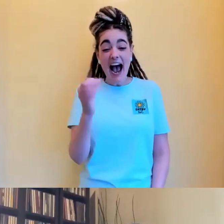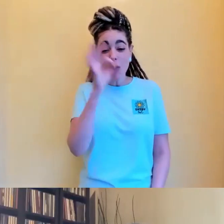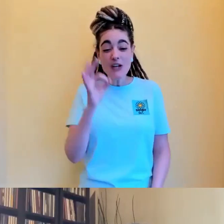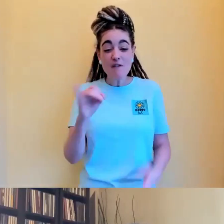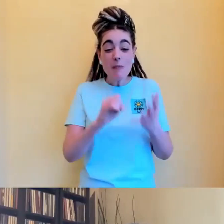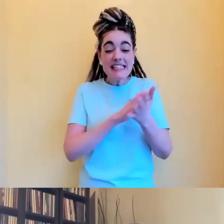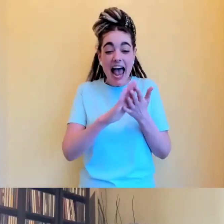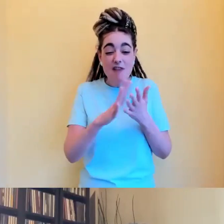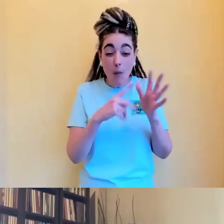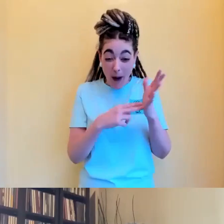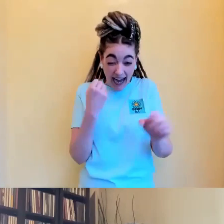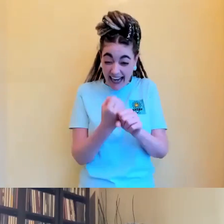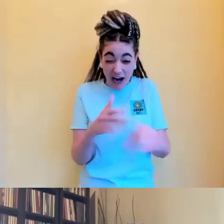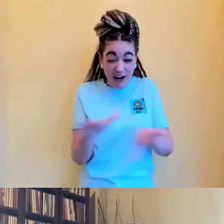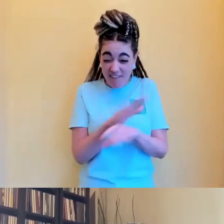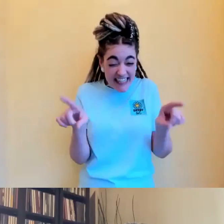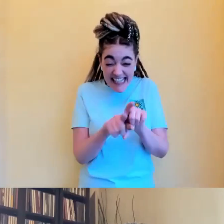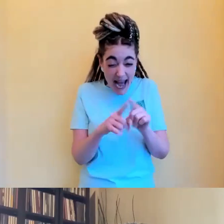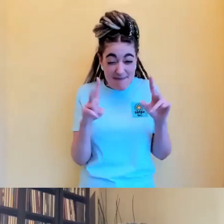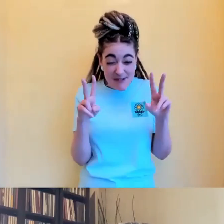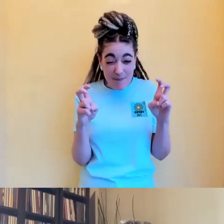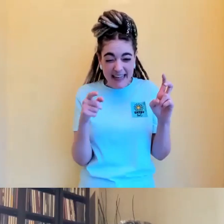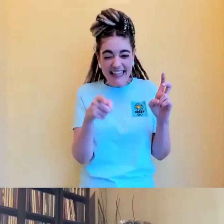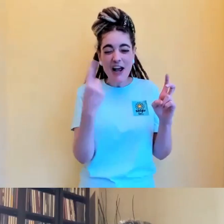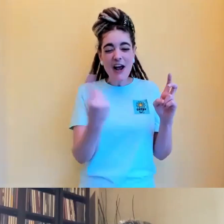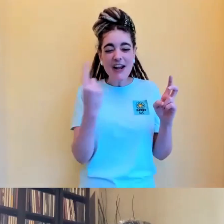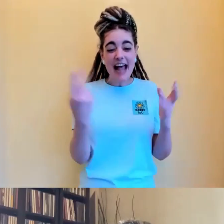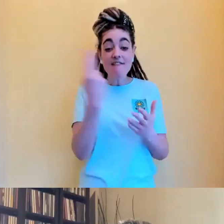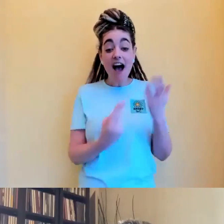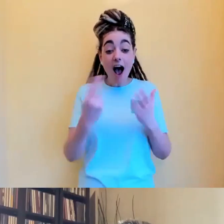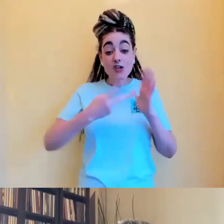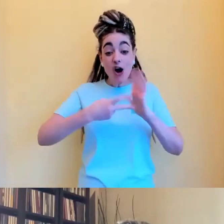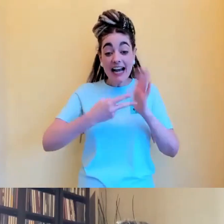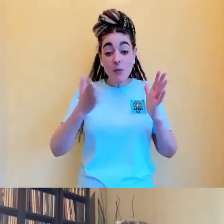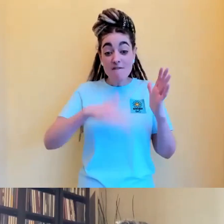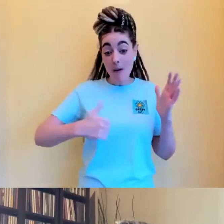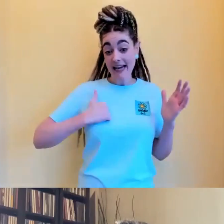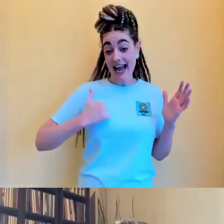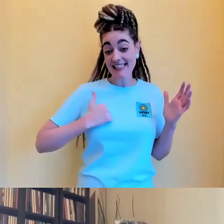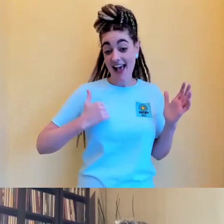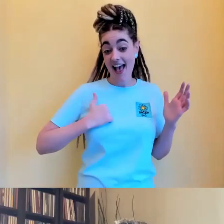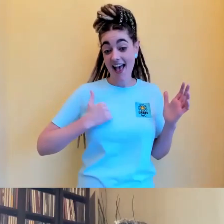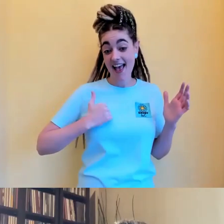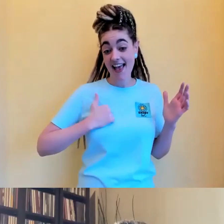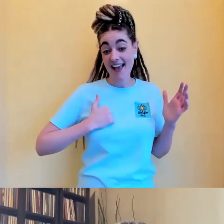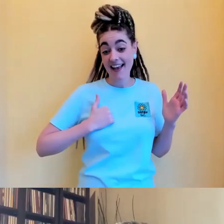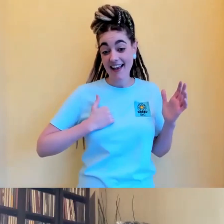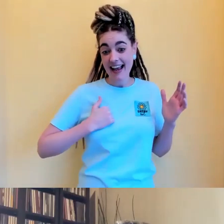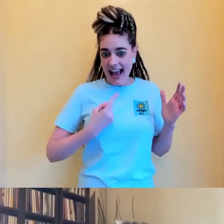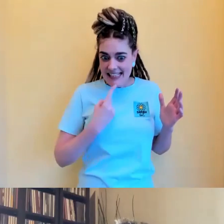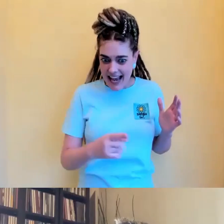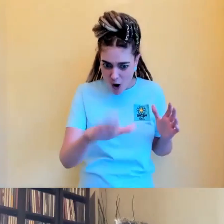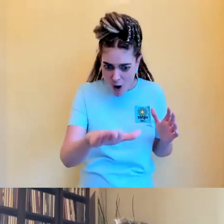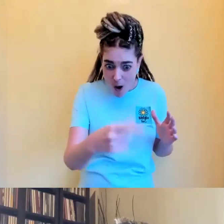this very issue. She's from an arts organisation in Canada, and says, you know, would it be possible to bring your work